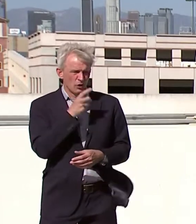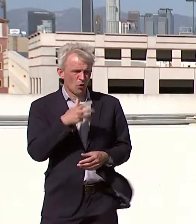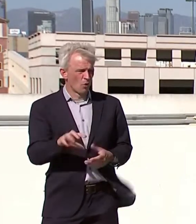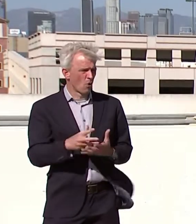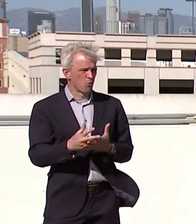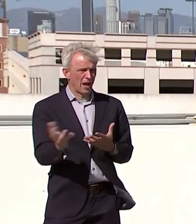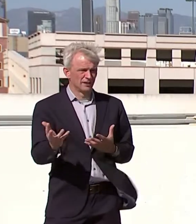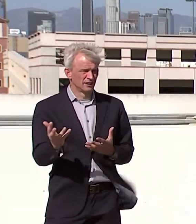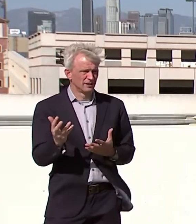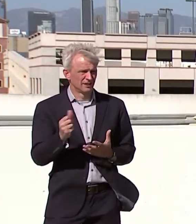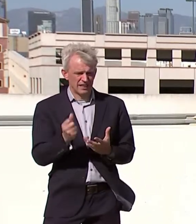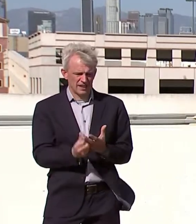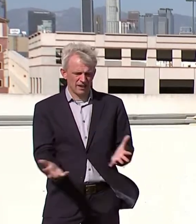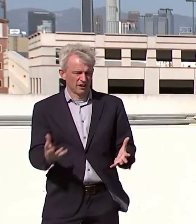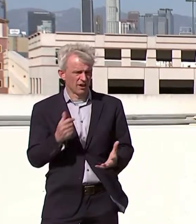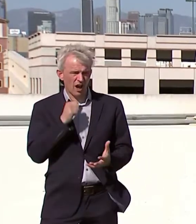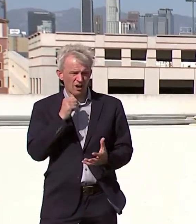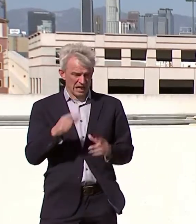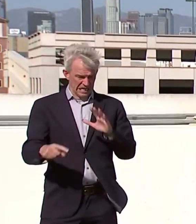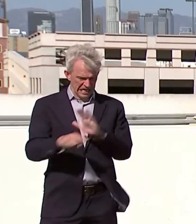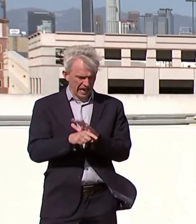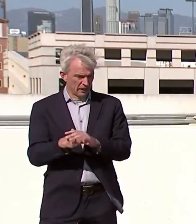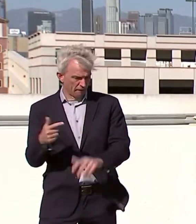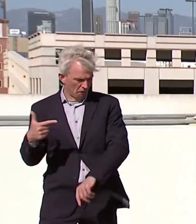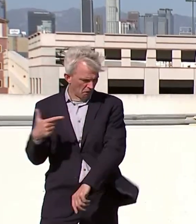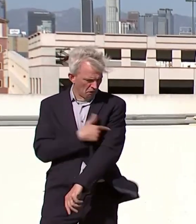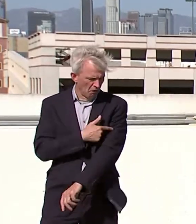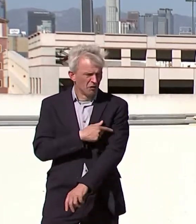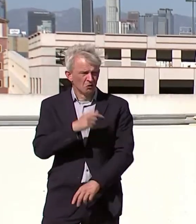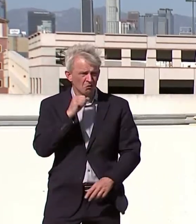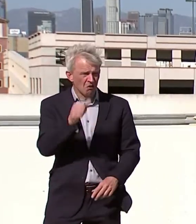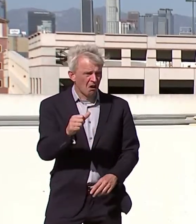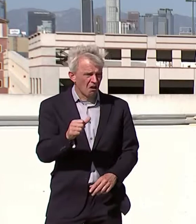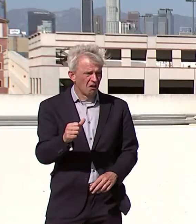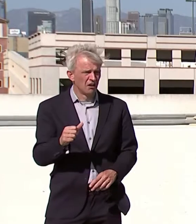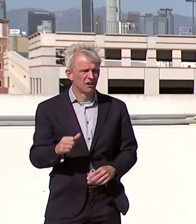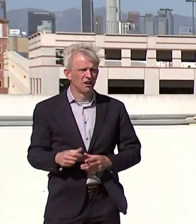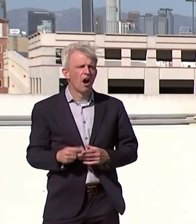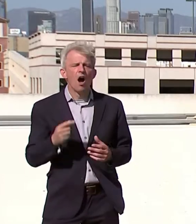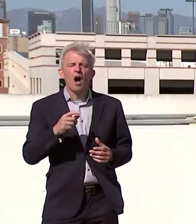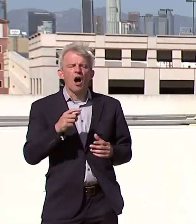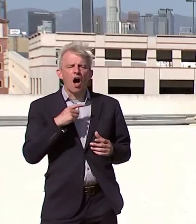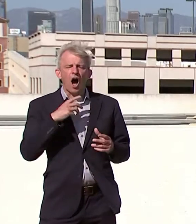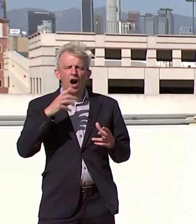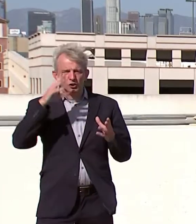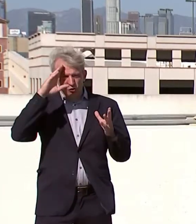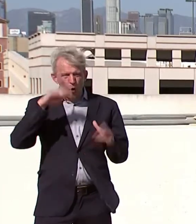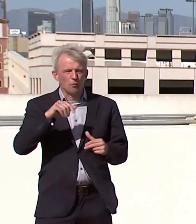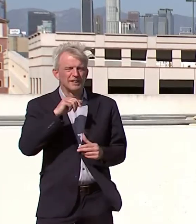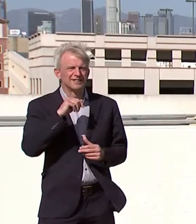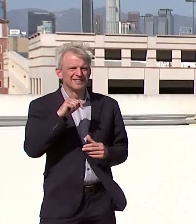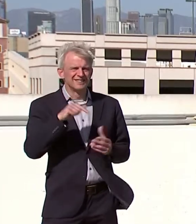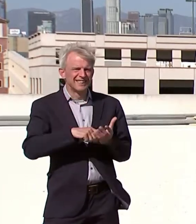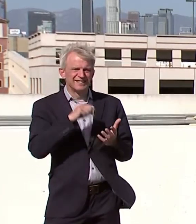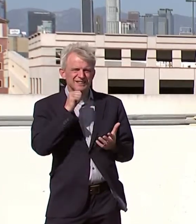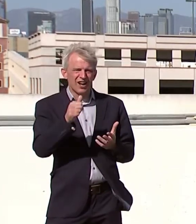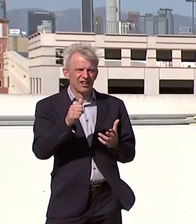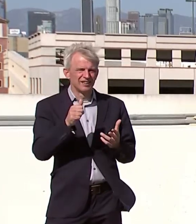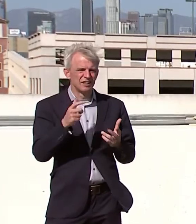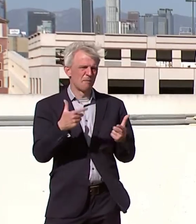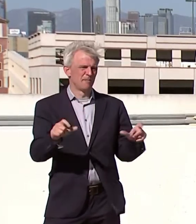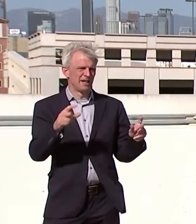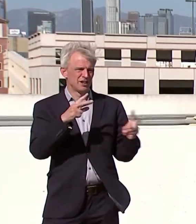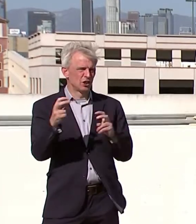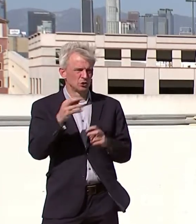go into someone's arm, and appreciate the efforts of people that are getting that out there. I hope this will be a non-issue soon as we continue to expand vaccine access,